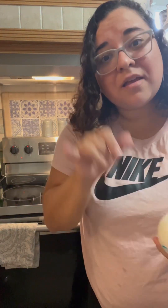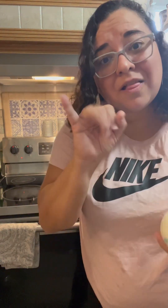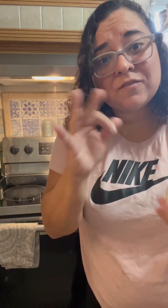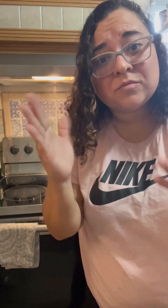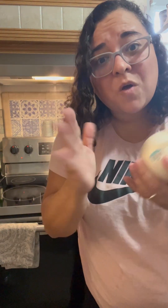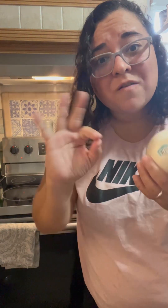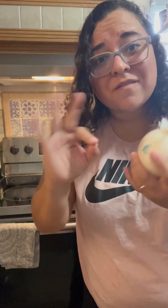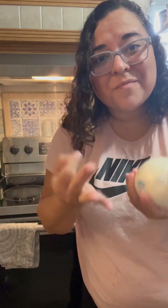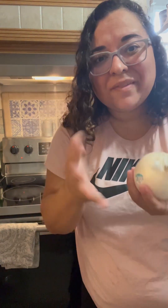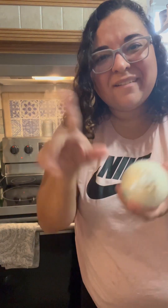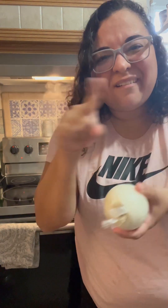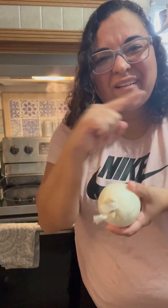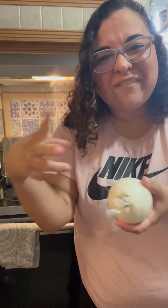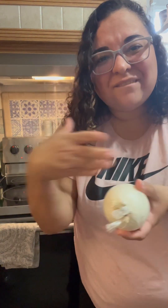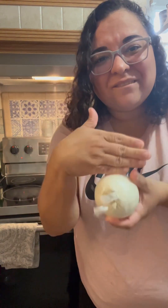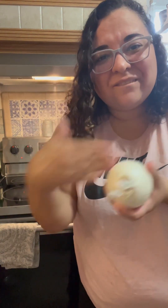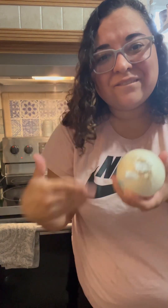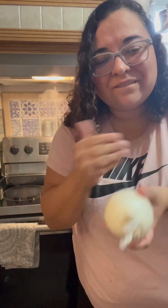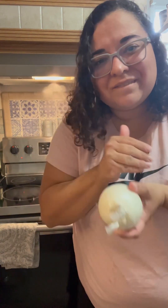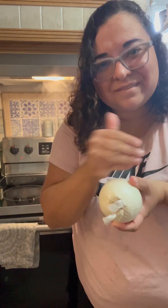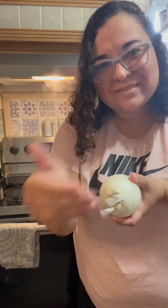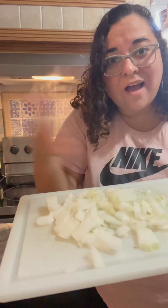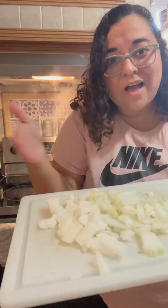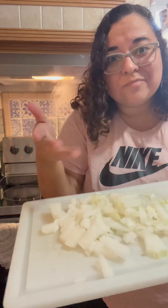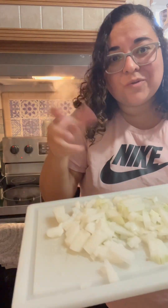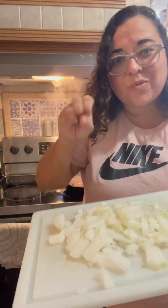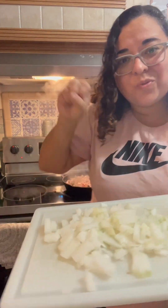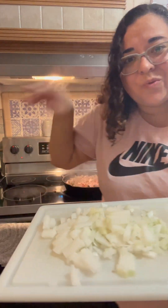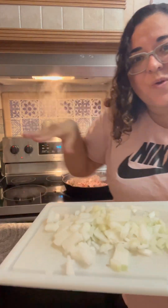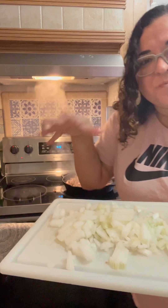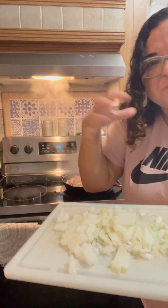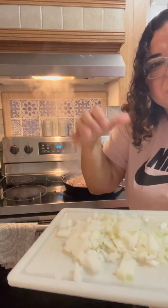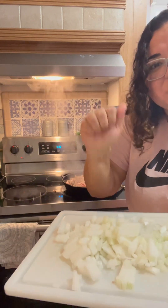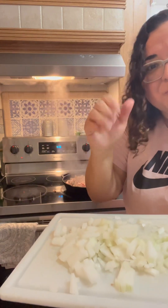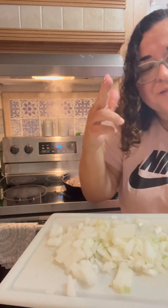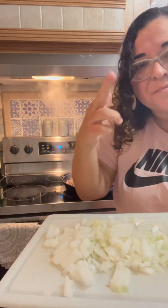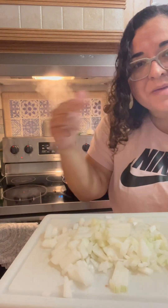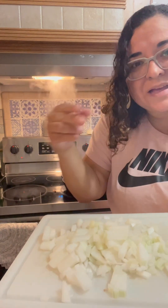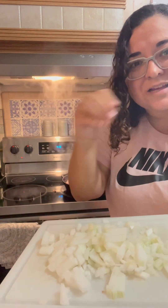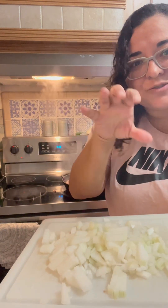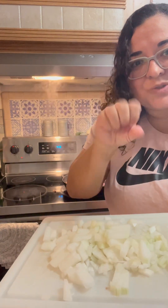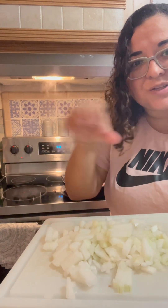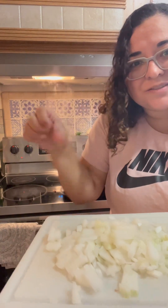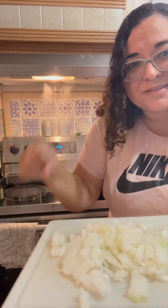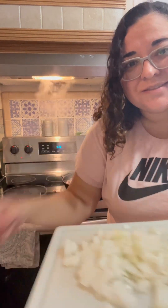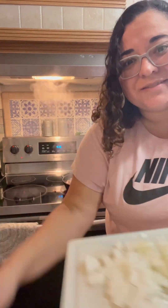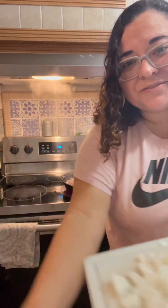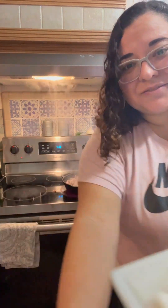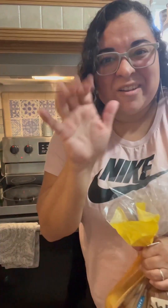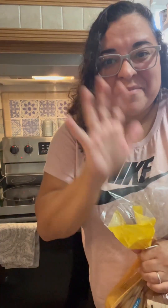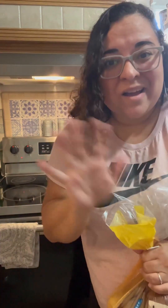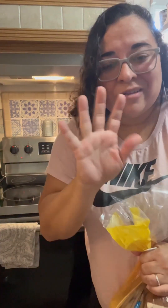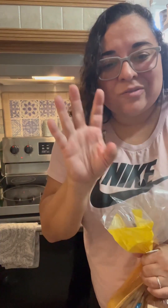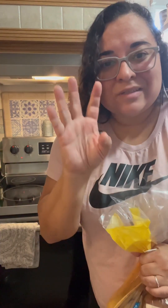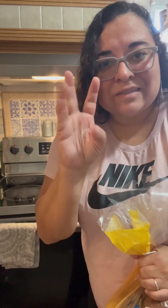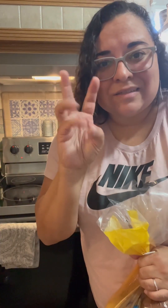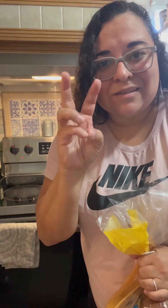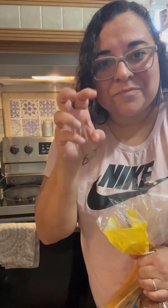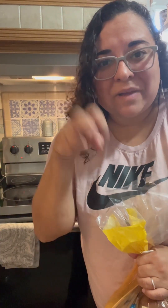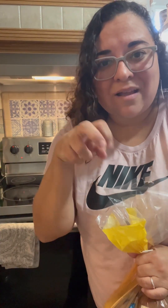And you need a good size onion. If you have a smaller family, you might just use half an onion. And so I put this in with the bacon